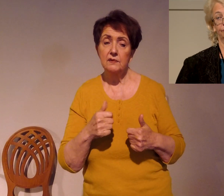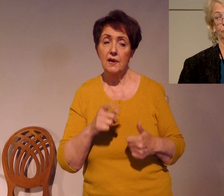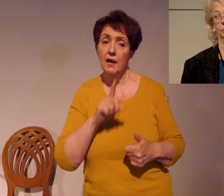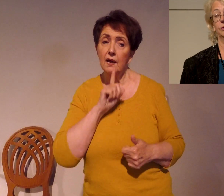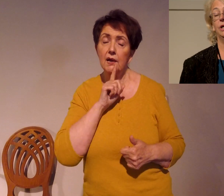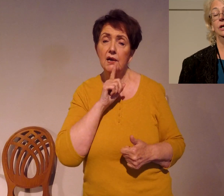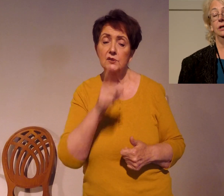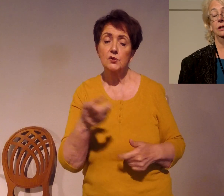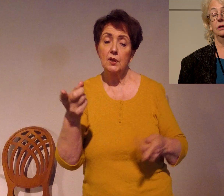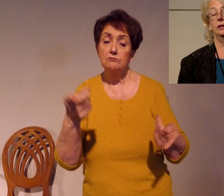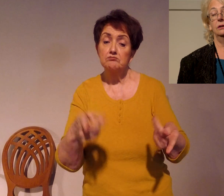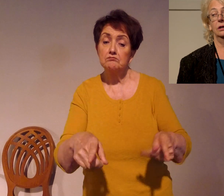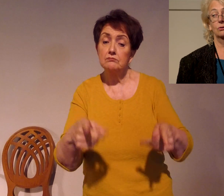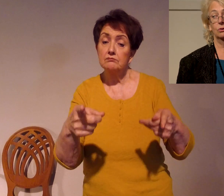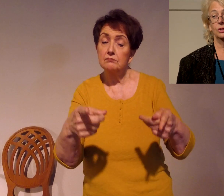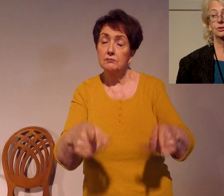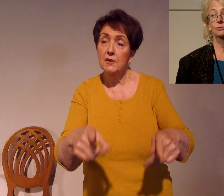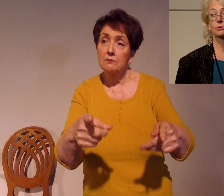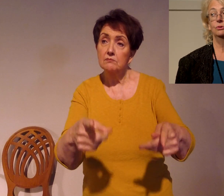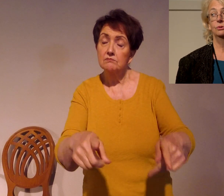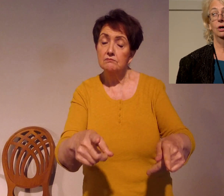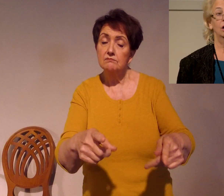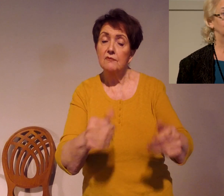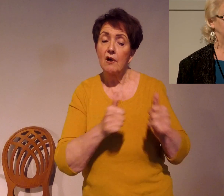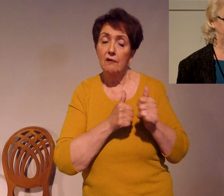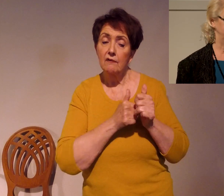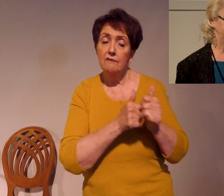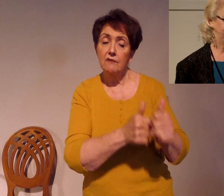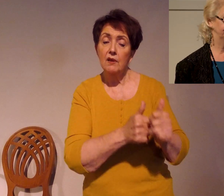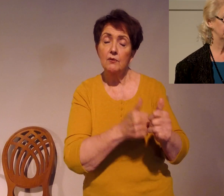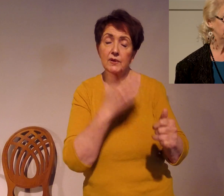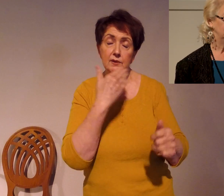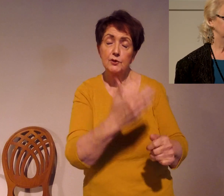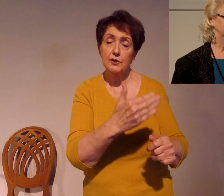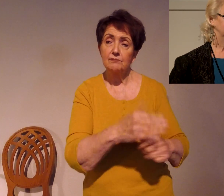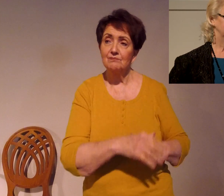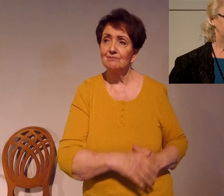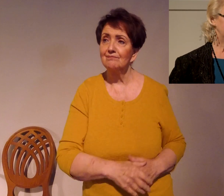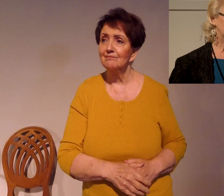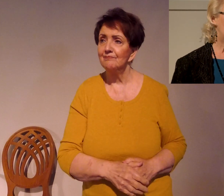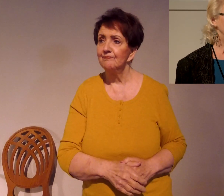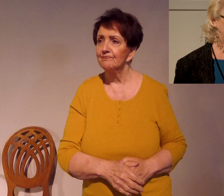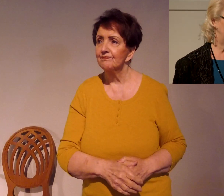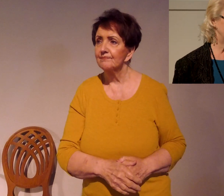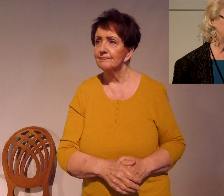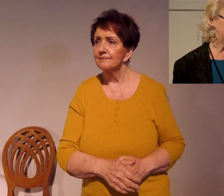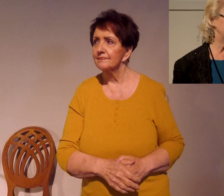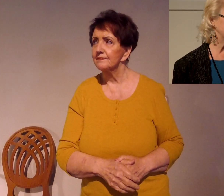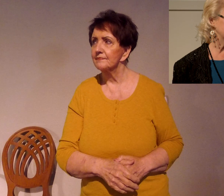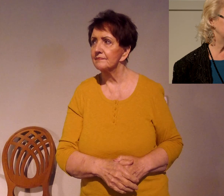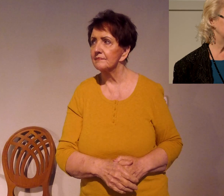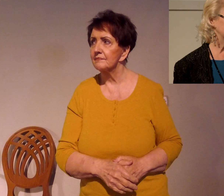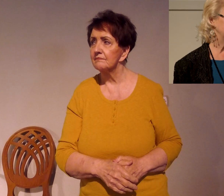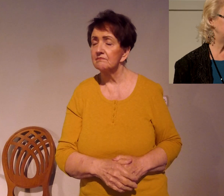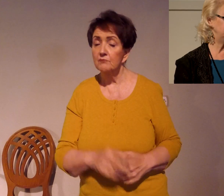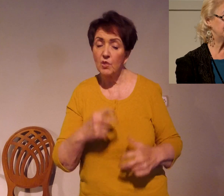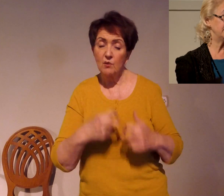to unfold according to our good. The problem is that in